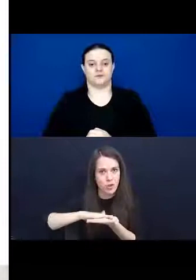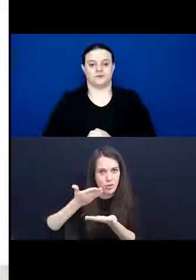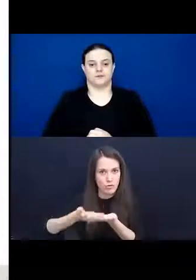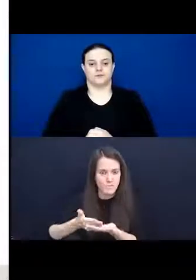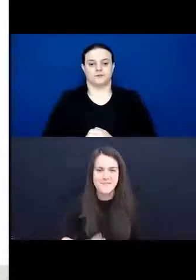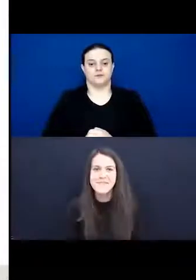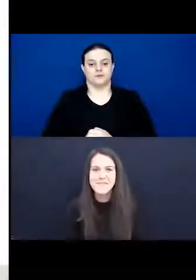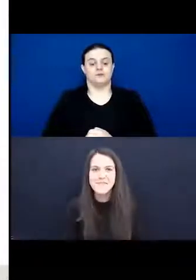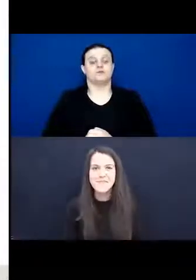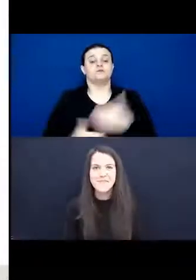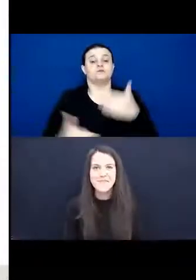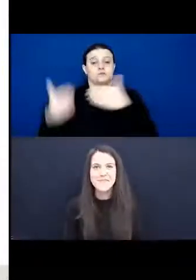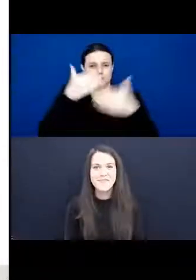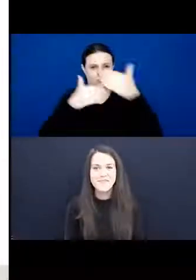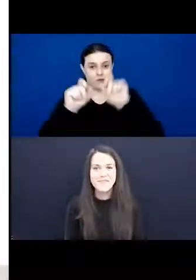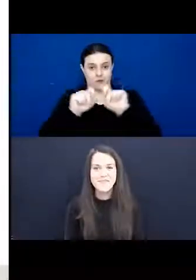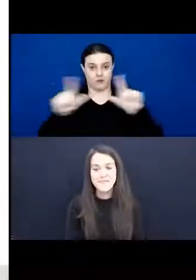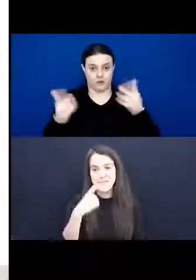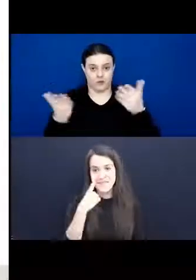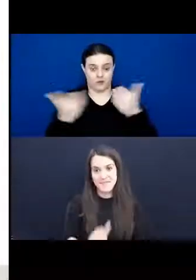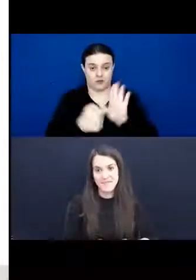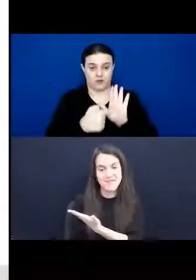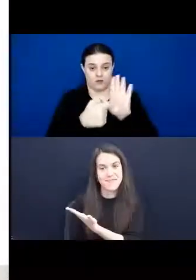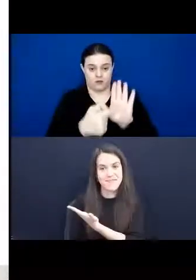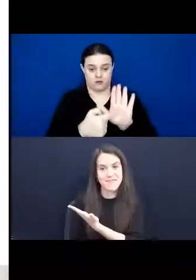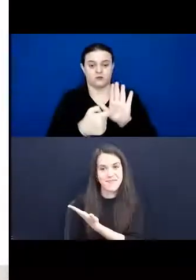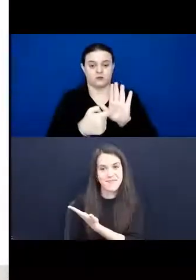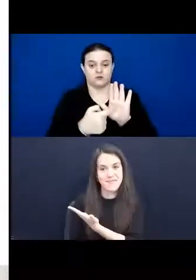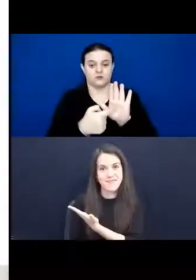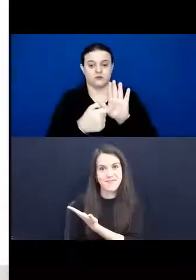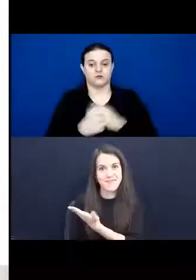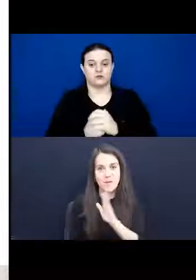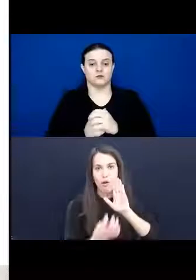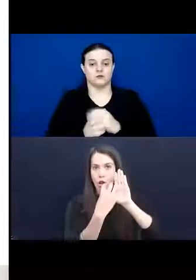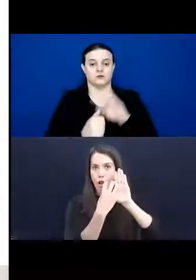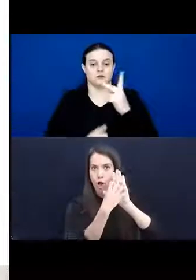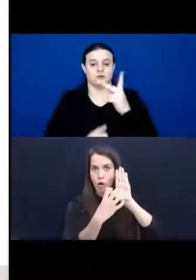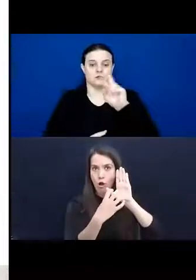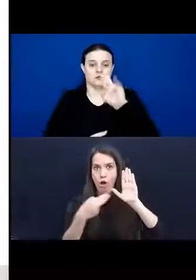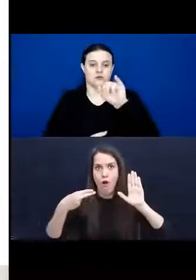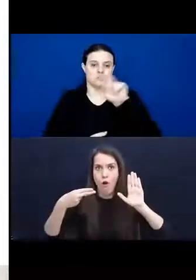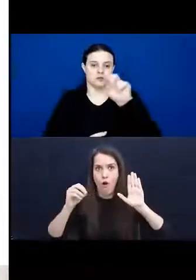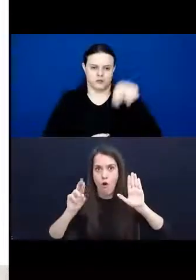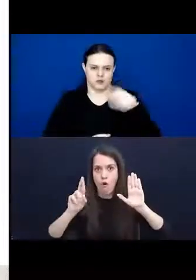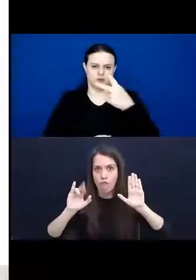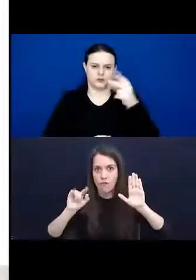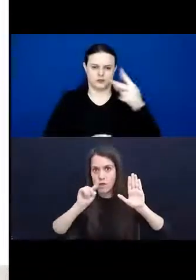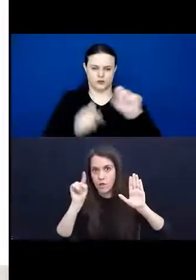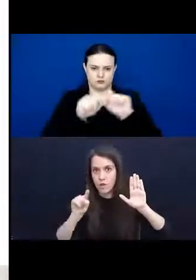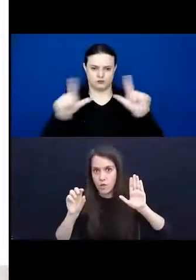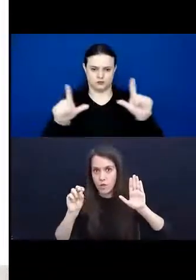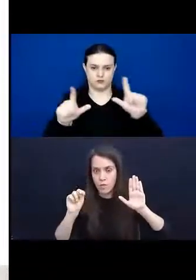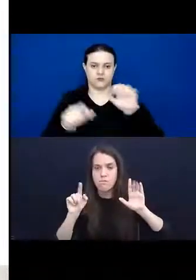In this slide, I show the logo of the Horizon 2020 program and the Suitcase